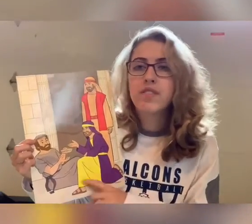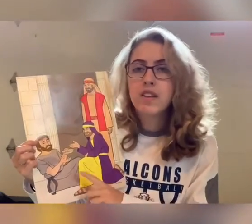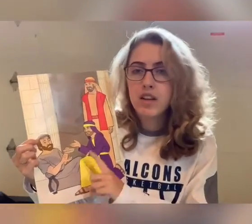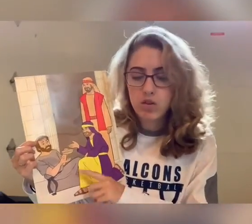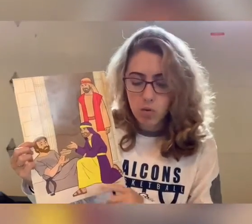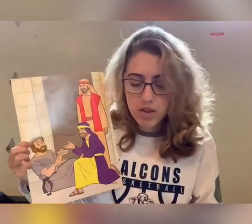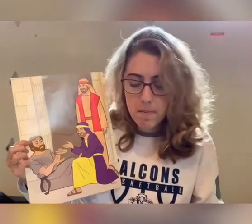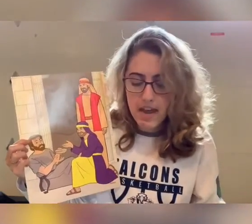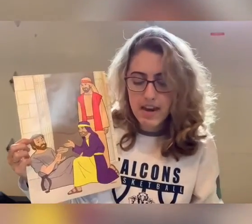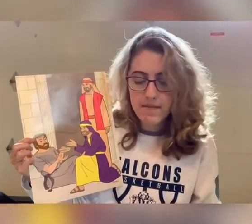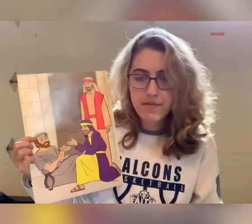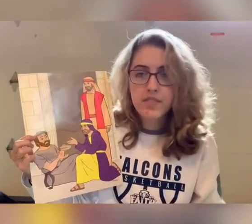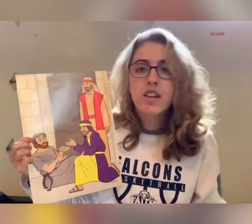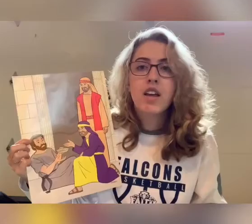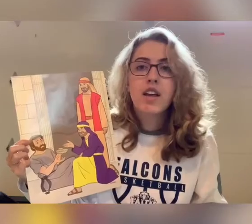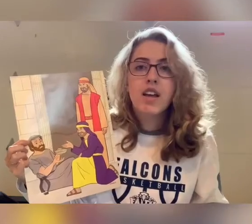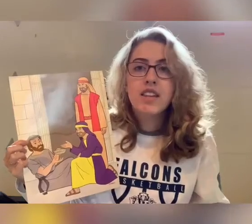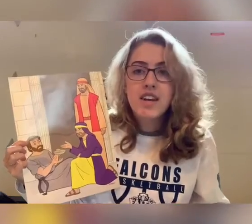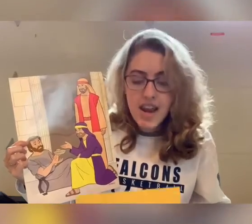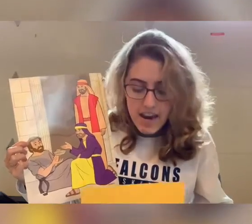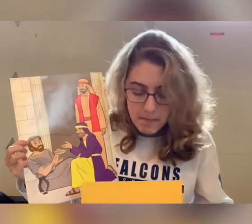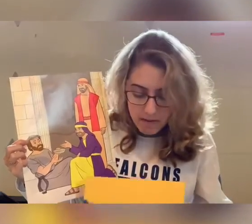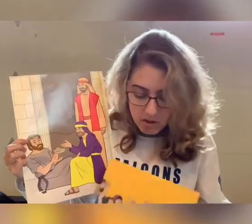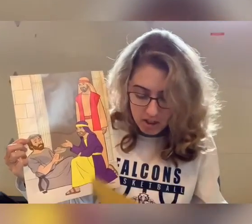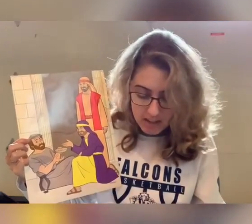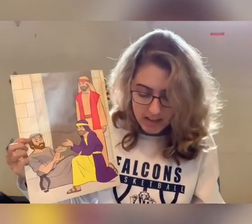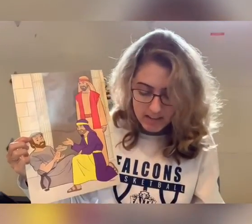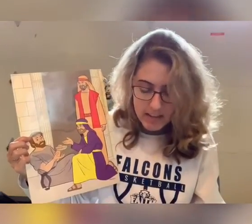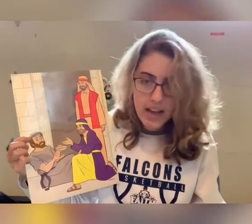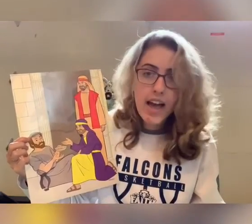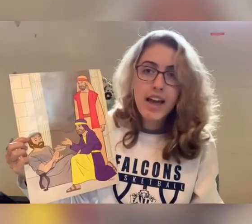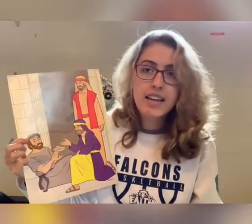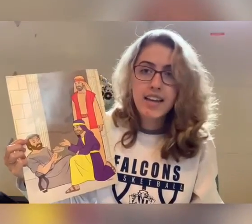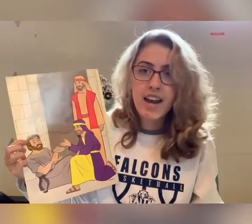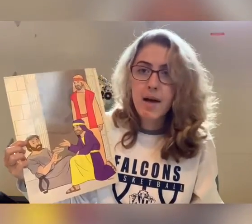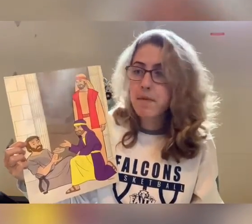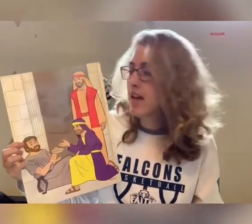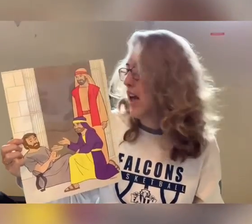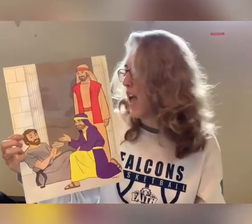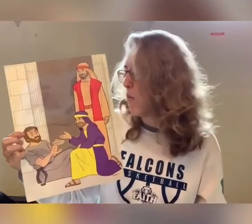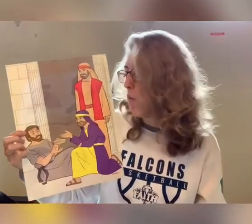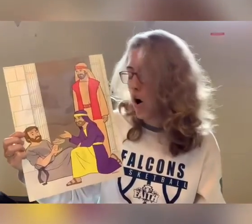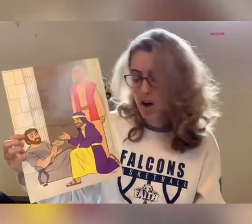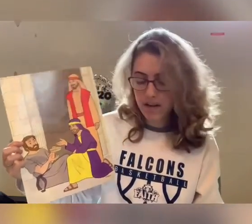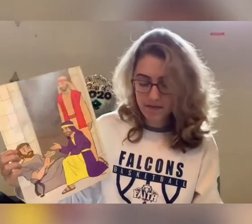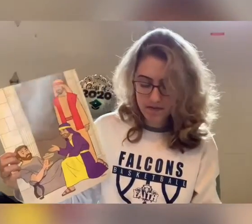they told the man, in the name of Jesus, get up and walk.